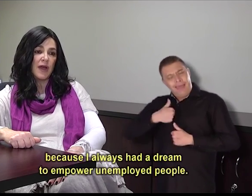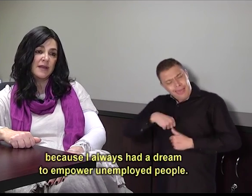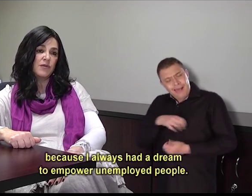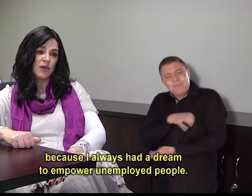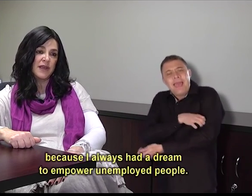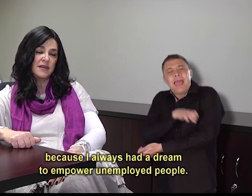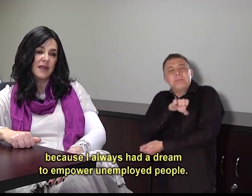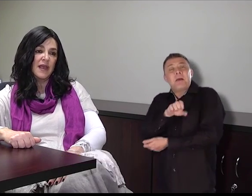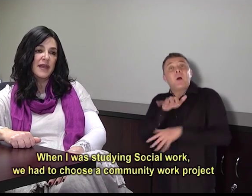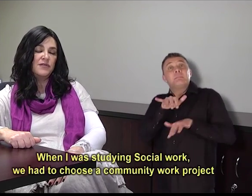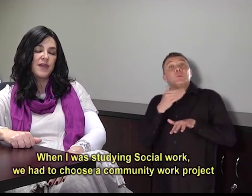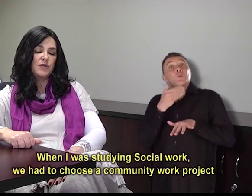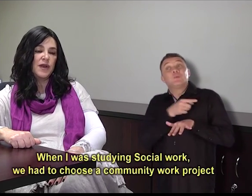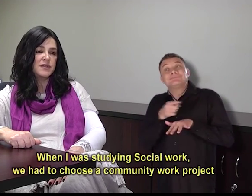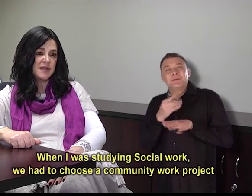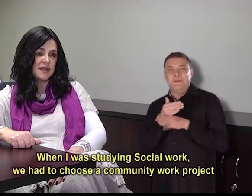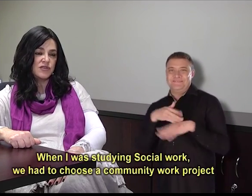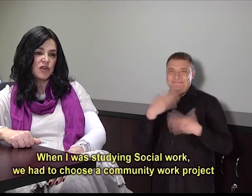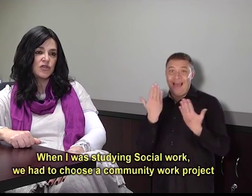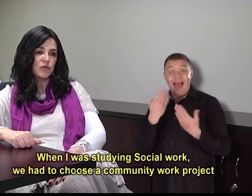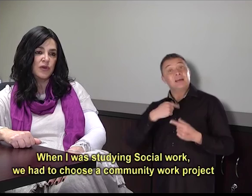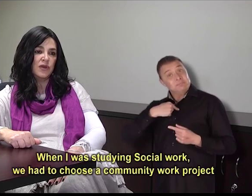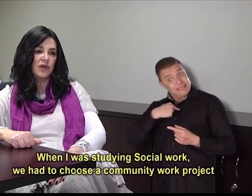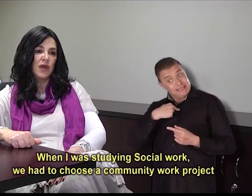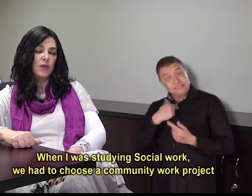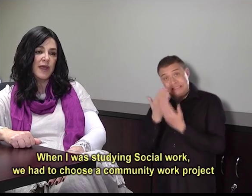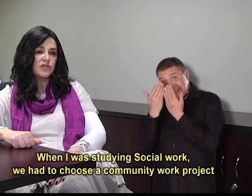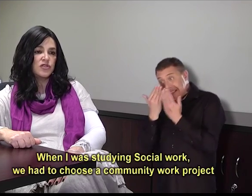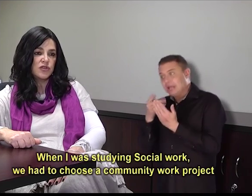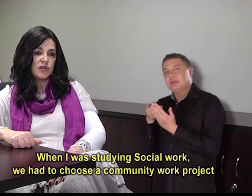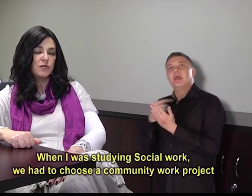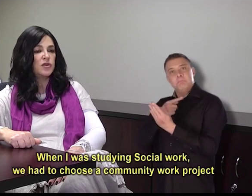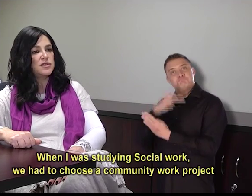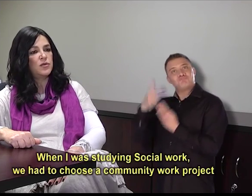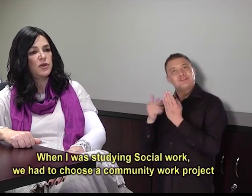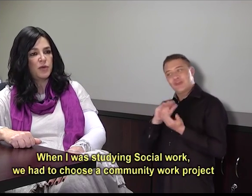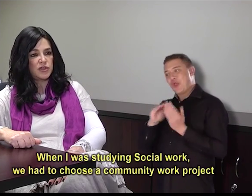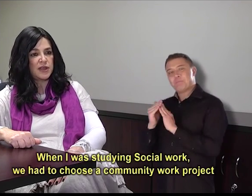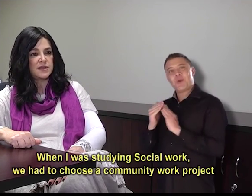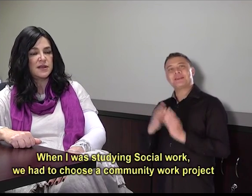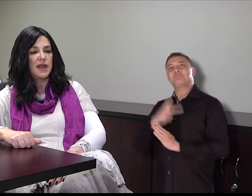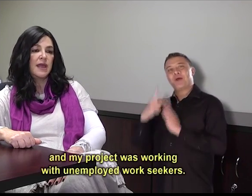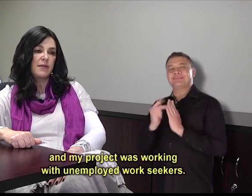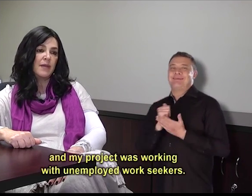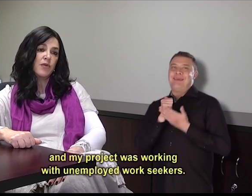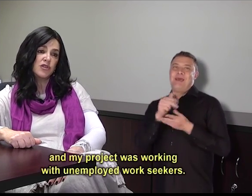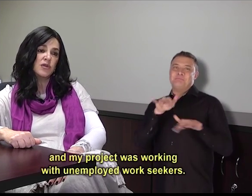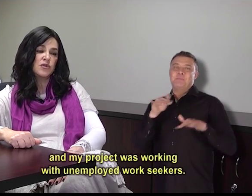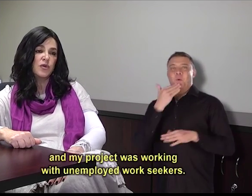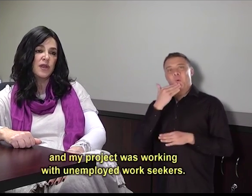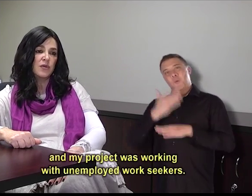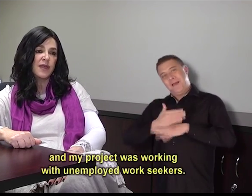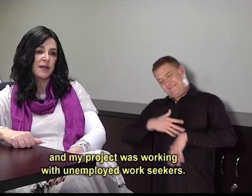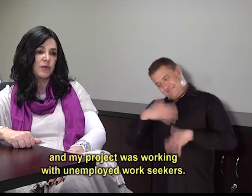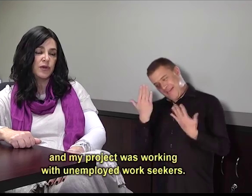who are unemployed. And in fact, when I was studying social work, we had to choose a community work project. And my project